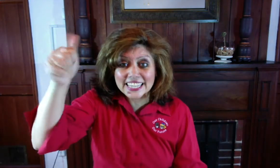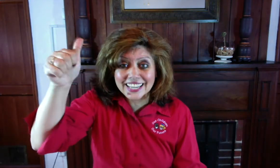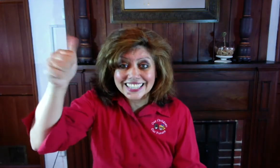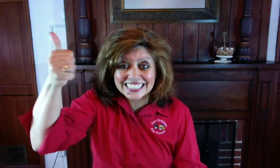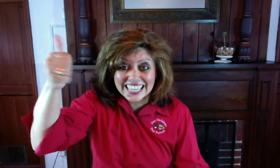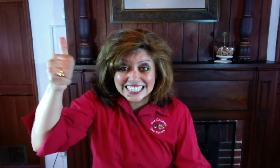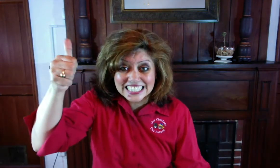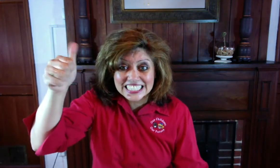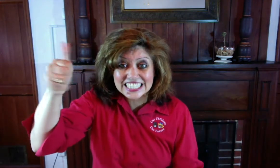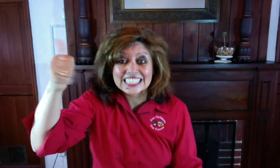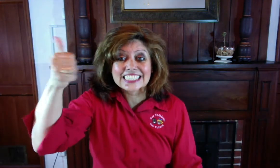10